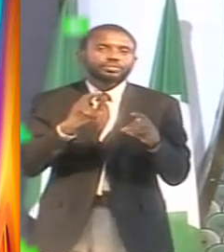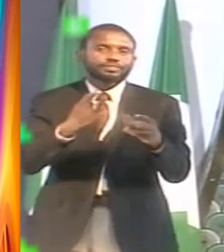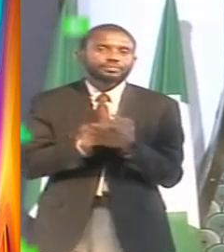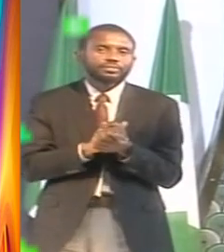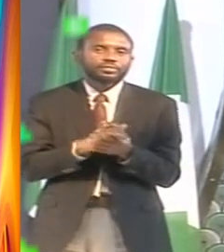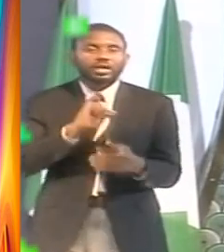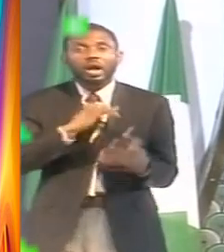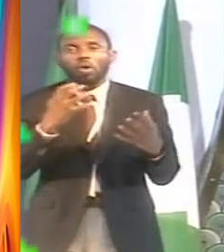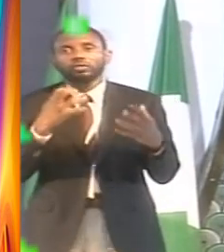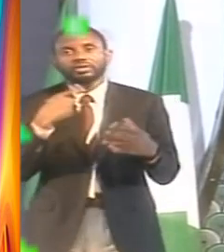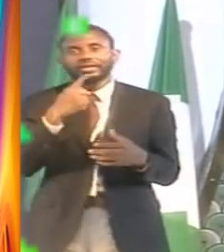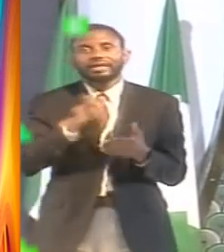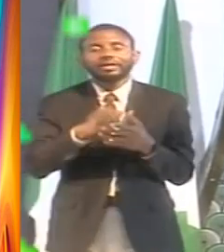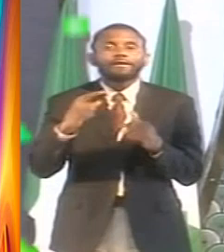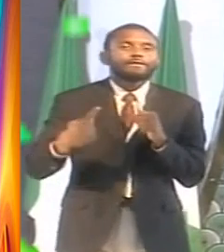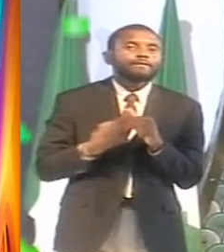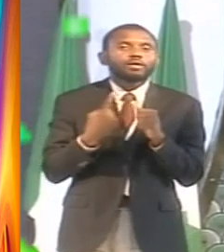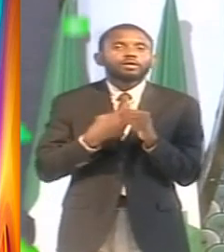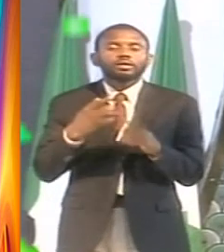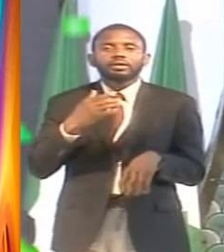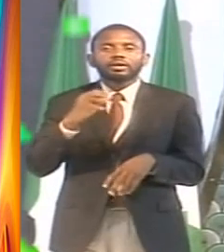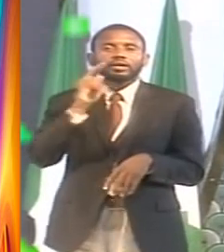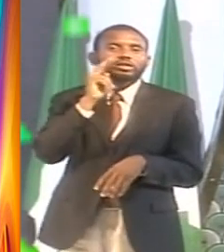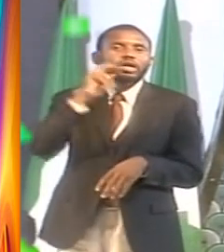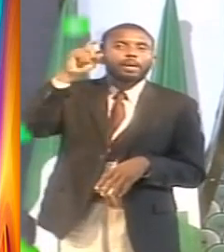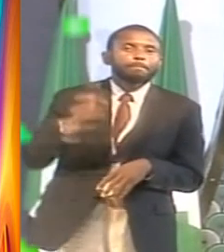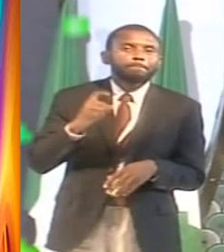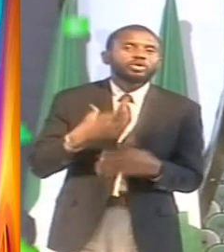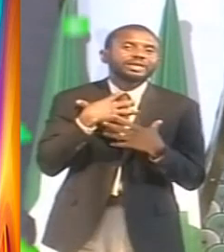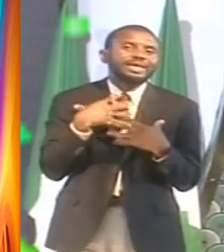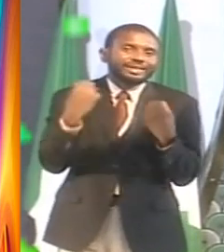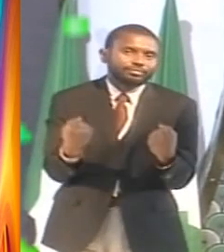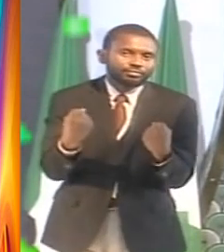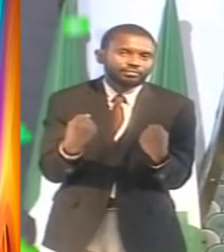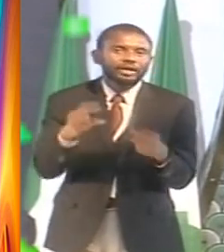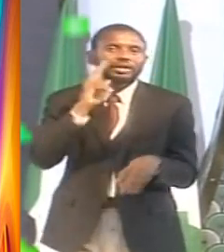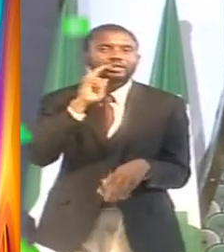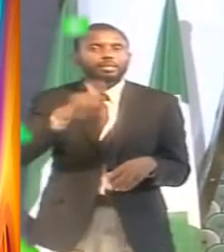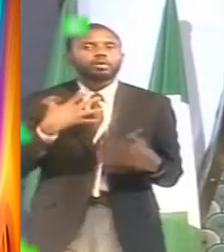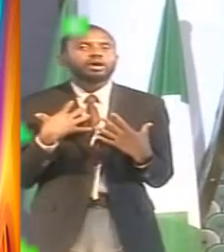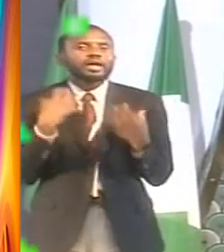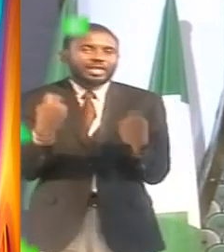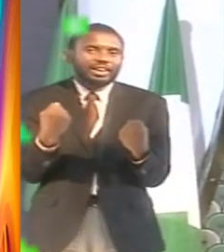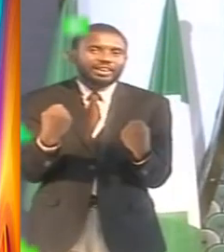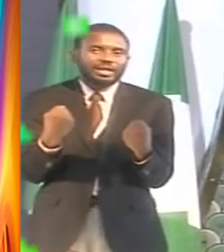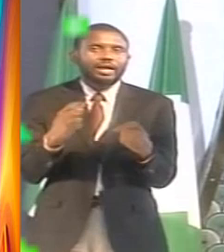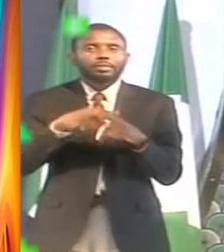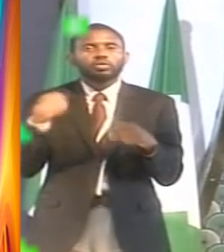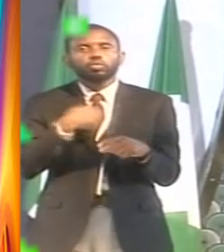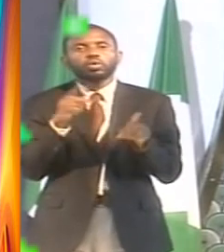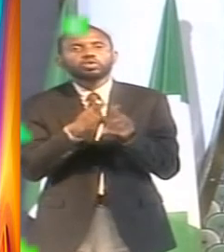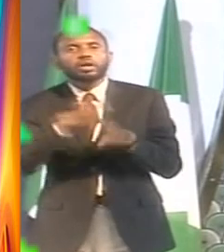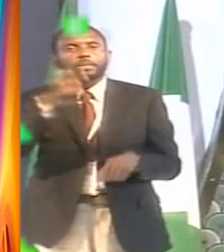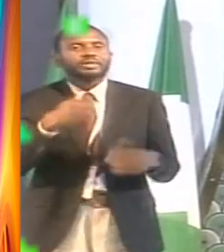want to say that, first of all, Nigeria must heal. Nigeria must heal. But we also must have